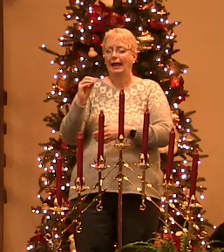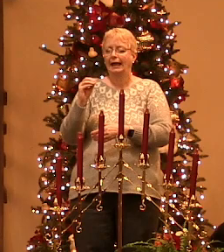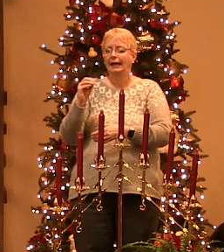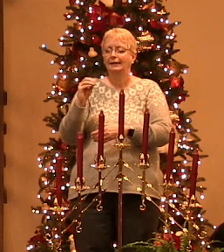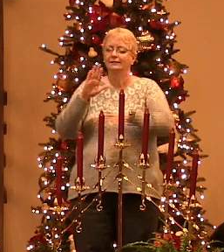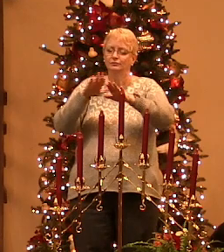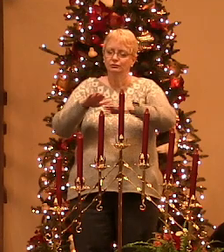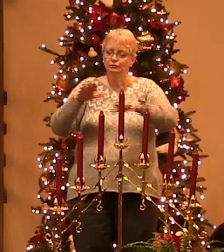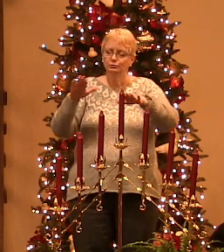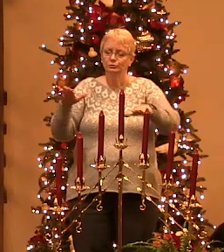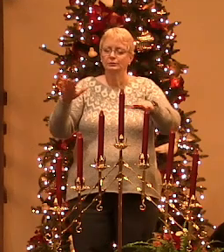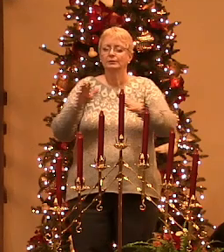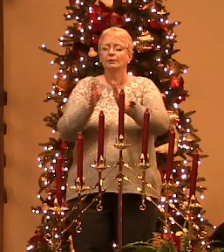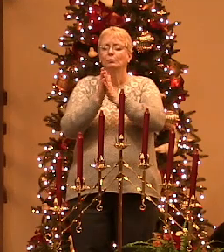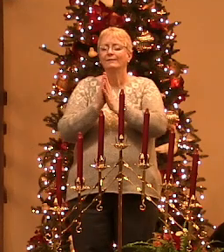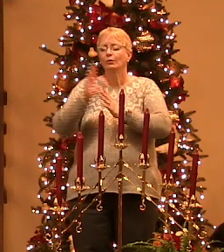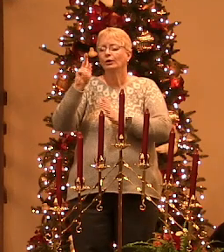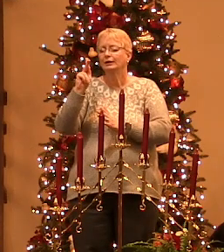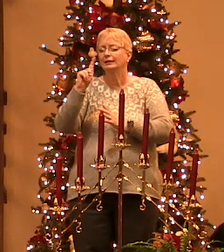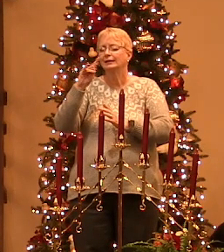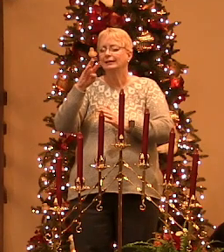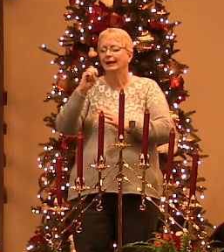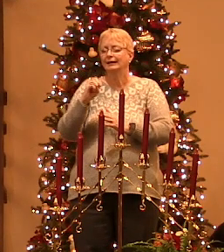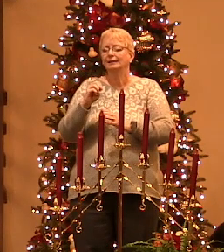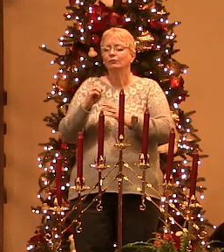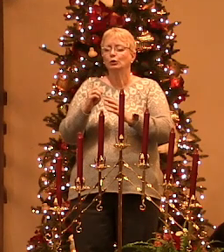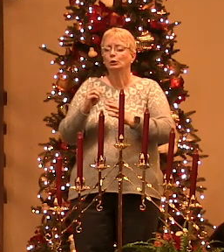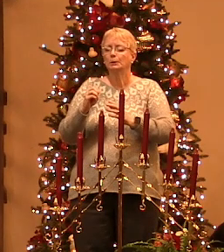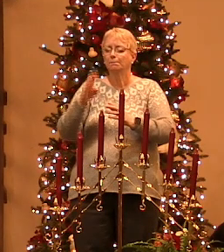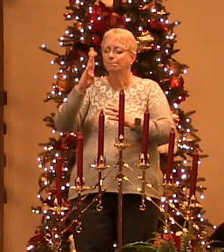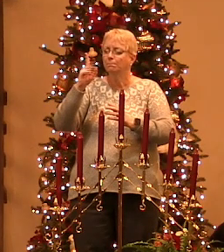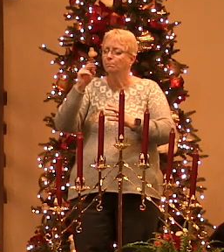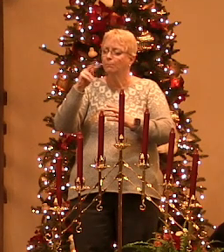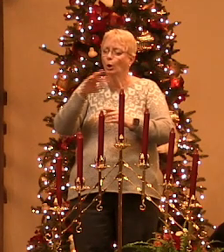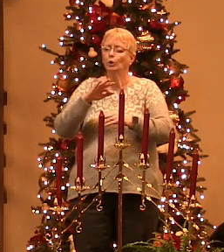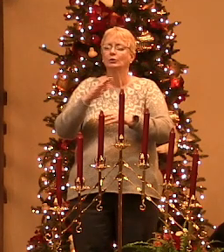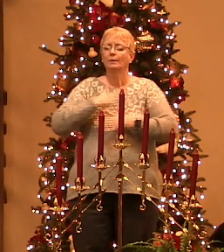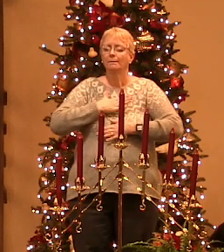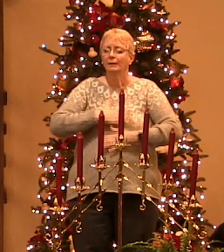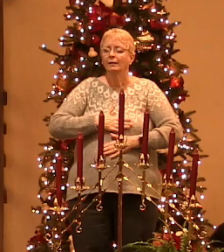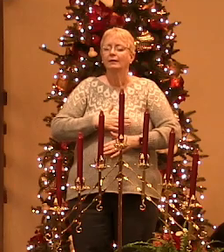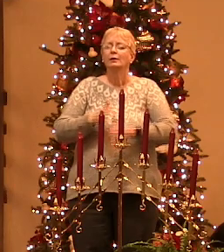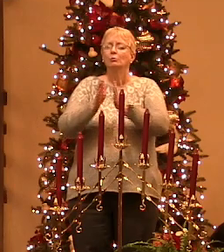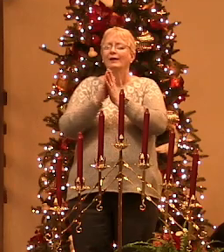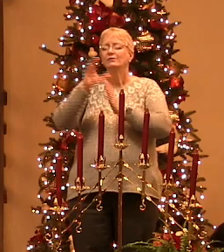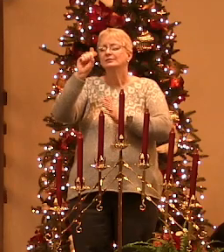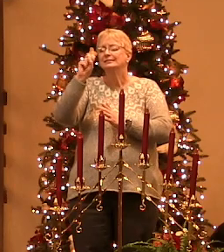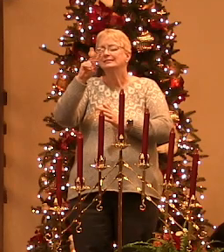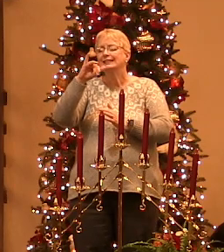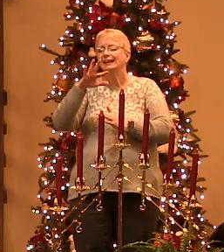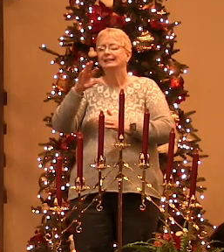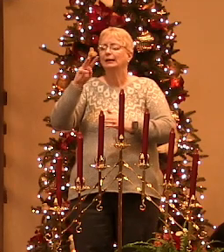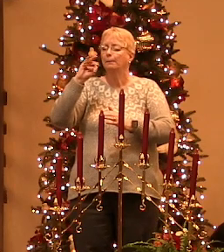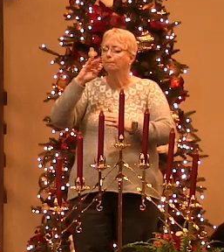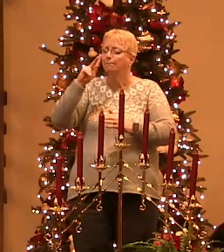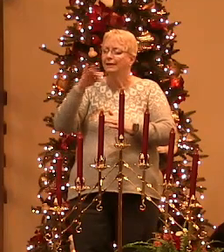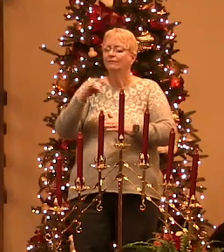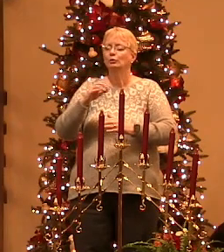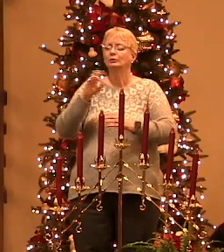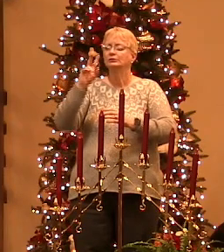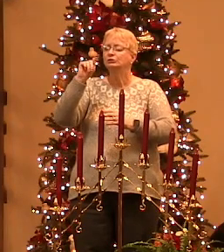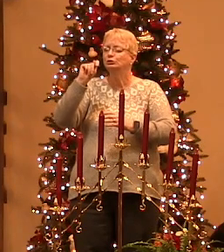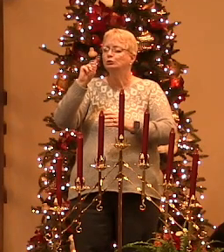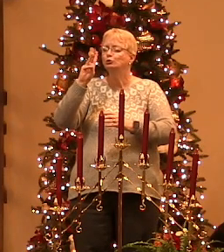pray for Katie's healing from the burns 2 weeks ago. Sandy Mink, Lord, with these tumors, I pray that you would heal her. They're